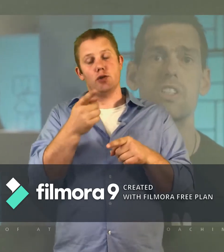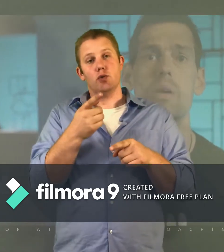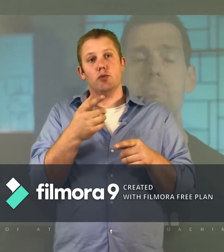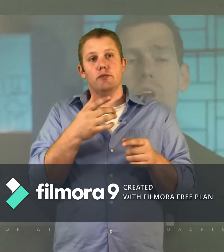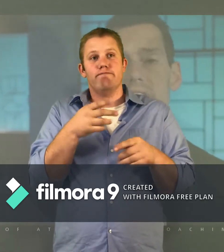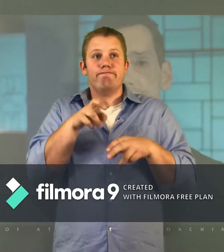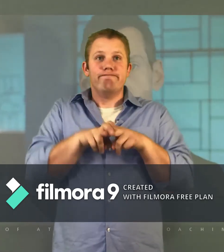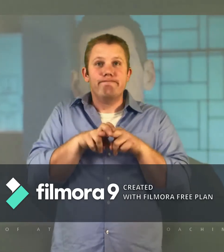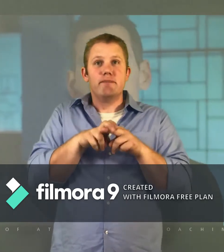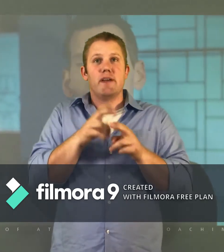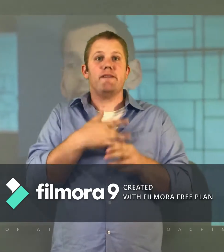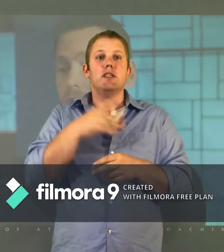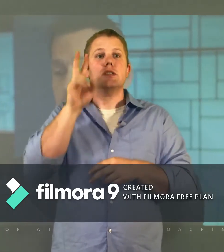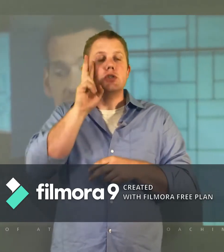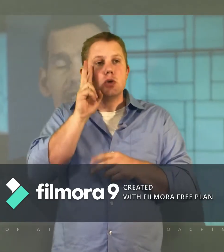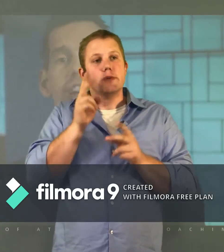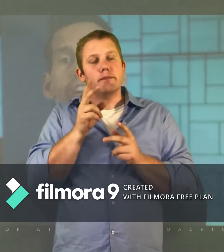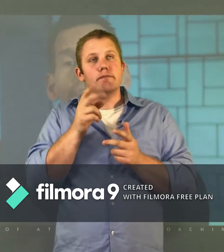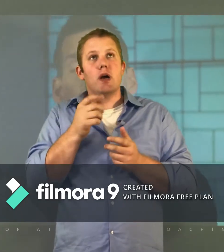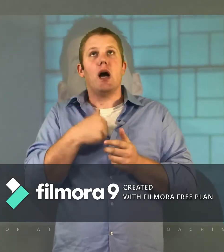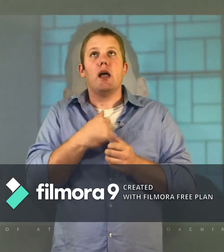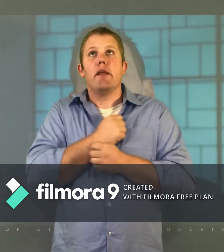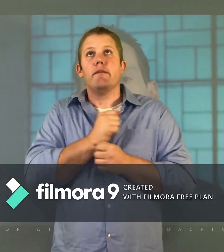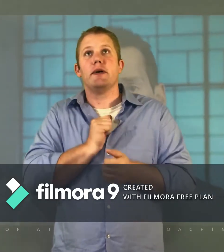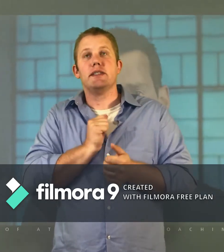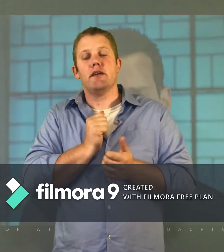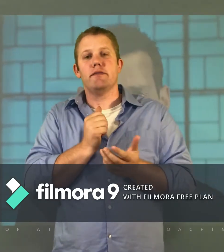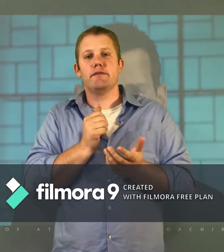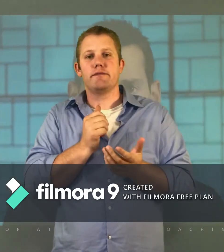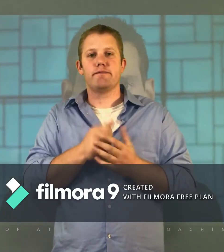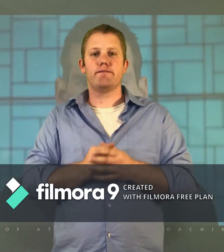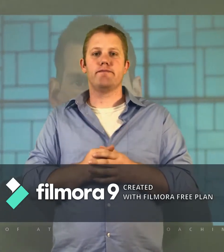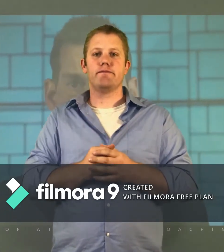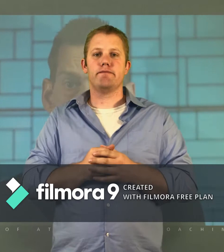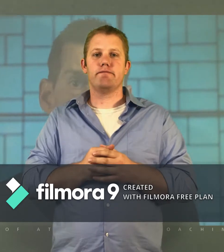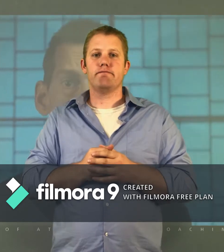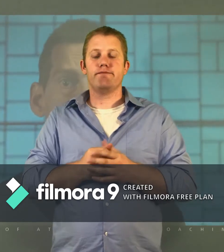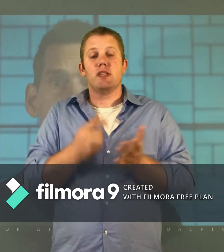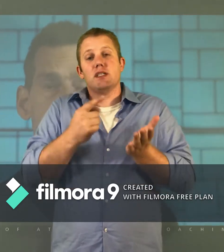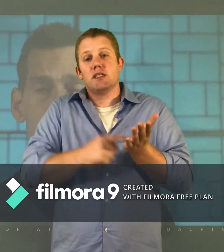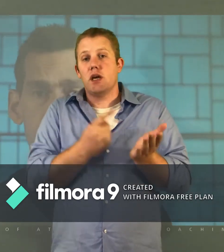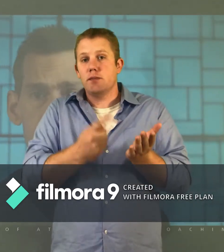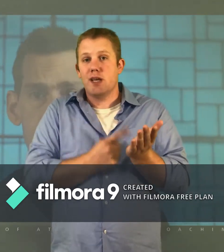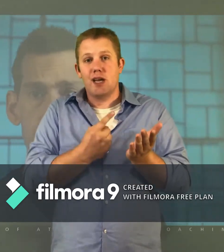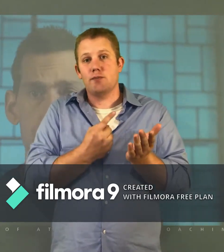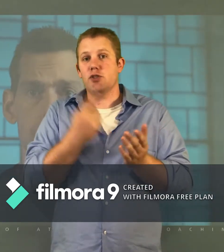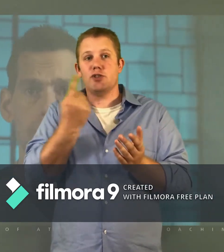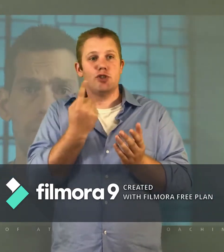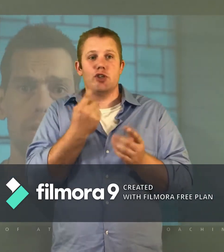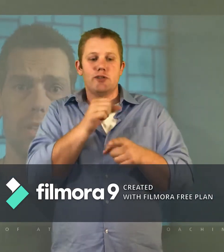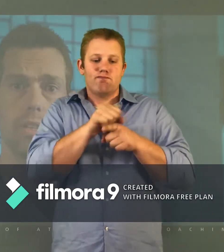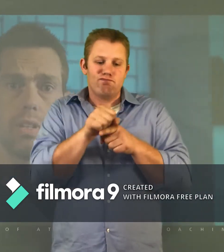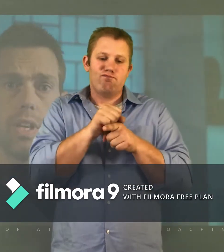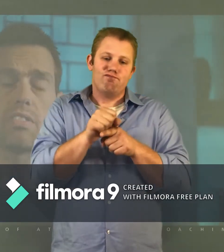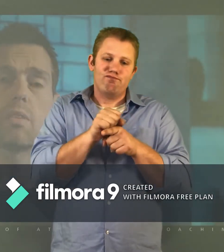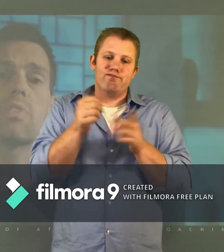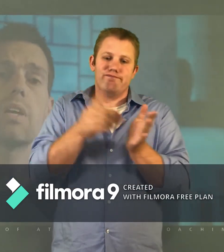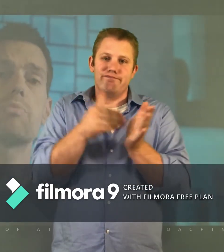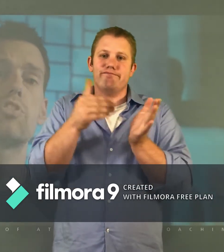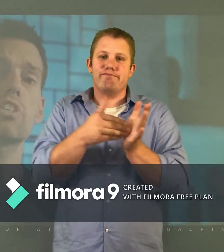time to practice it. You took the time to sit there and feel stupid and say that you love yourself. And sometimes just